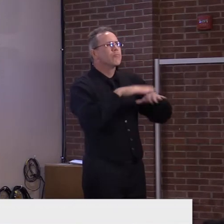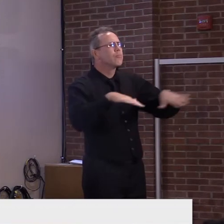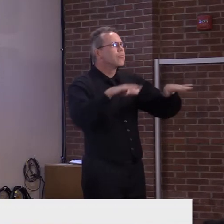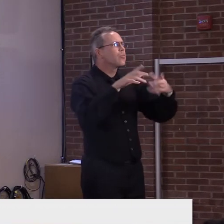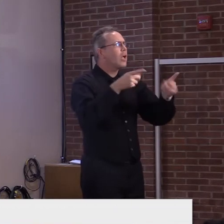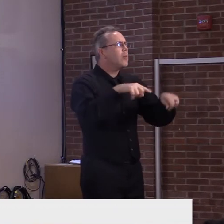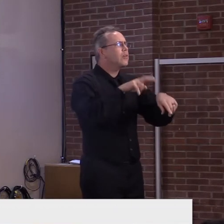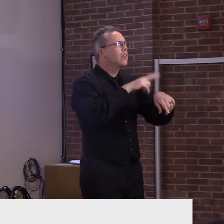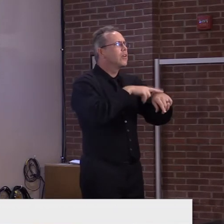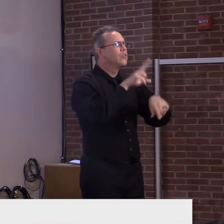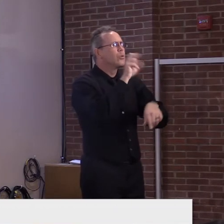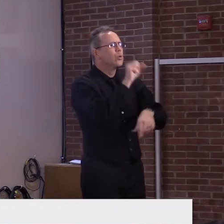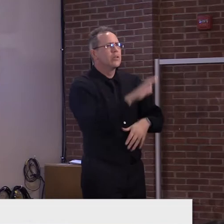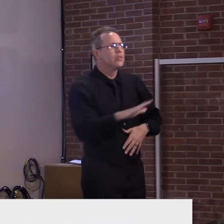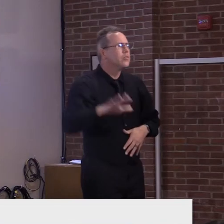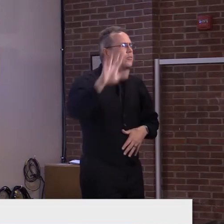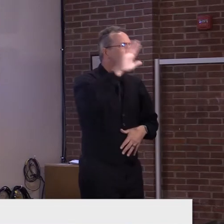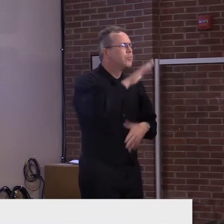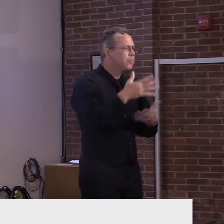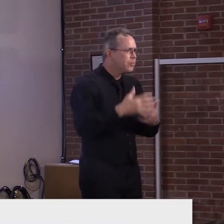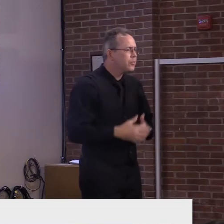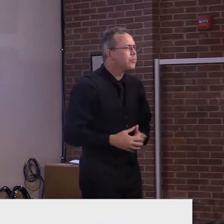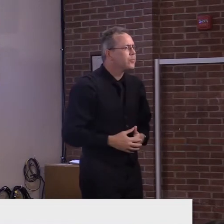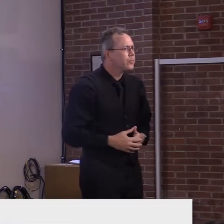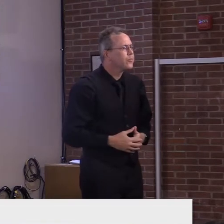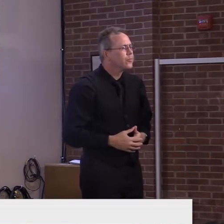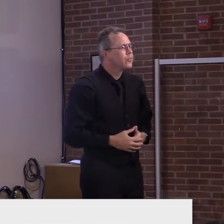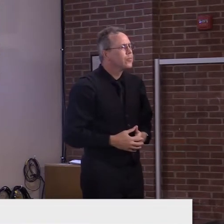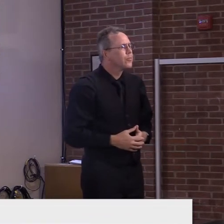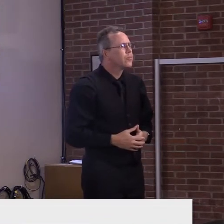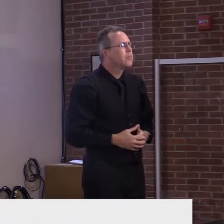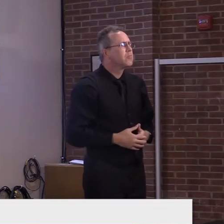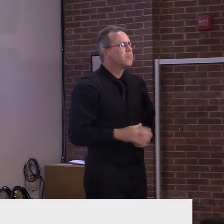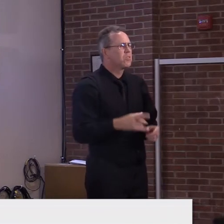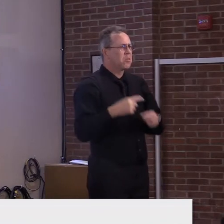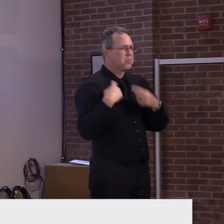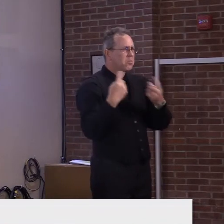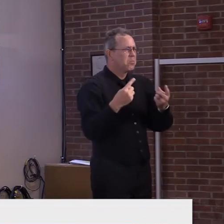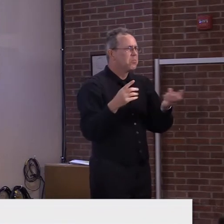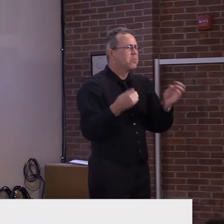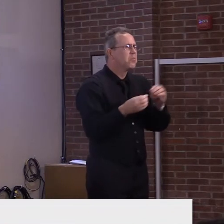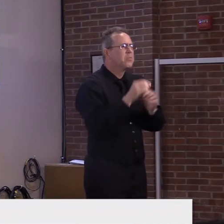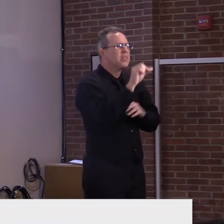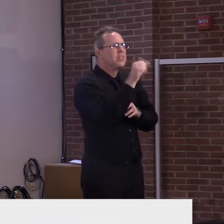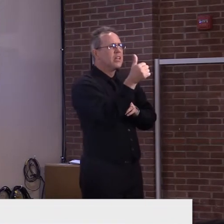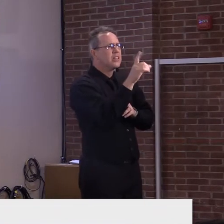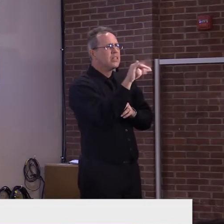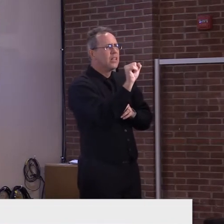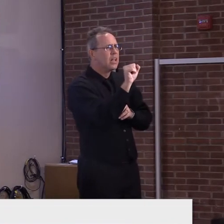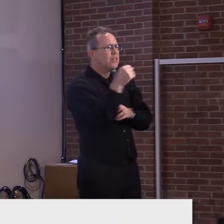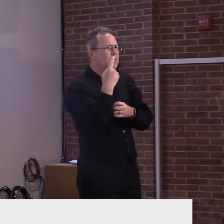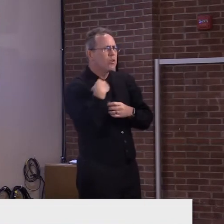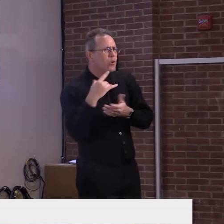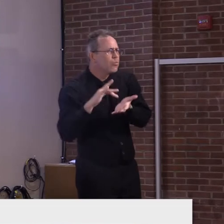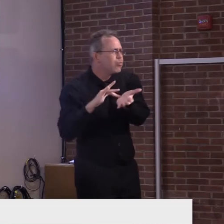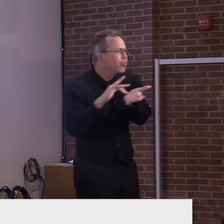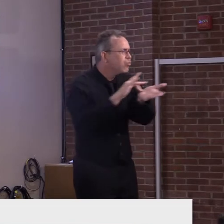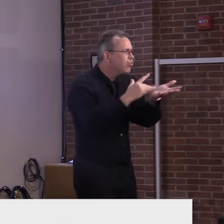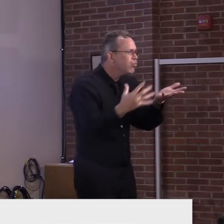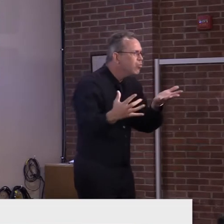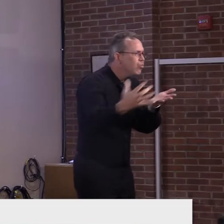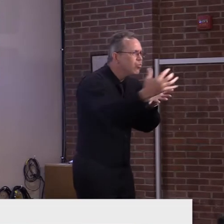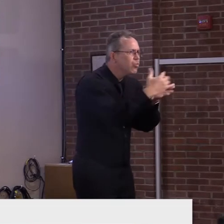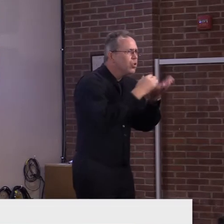that the trends that we've been seeing over the last 10 days to 15 days continue across the country with